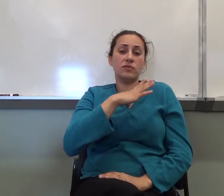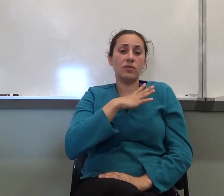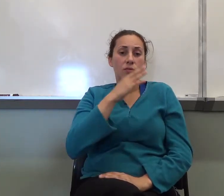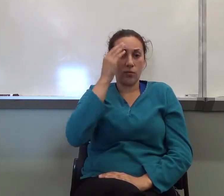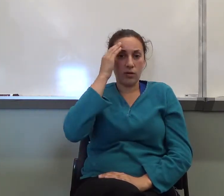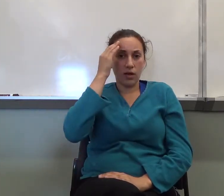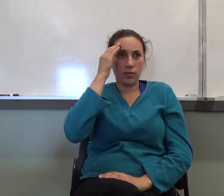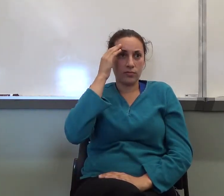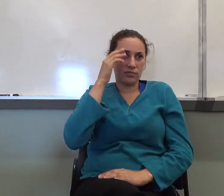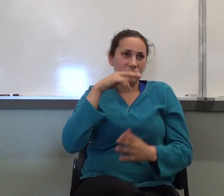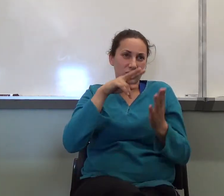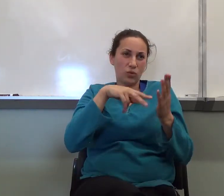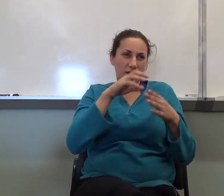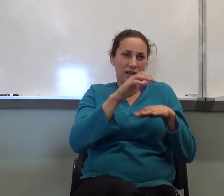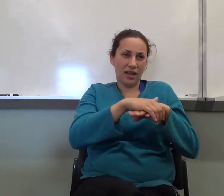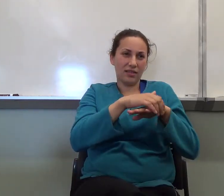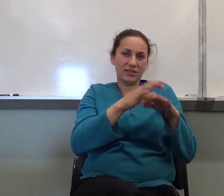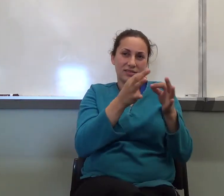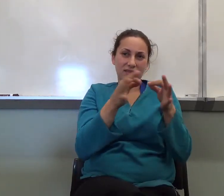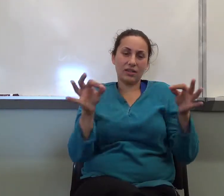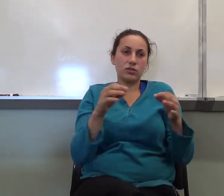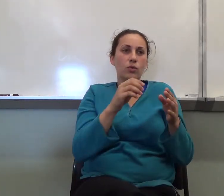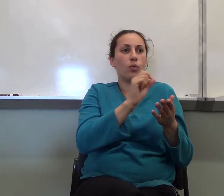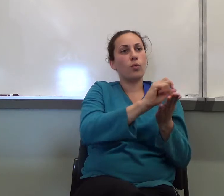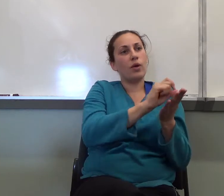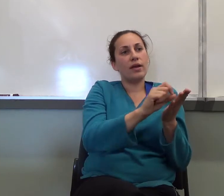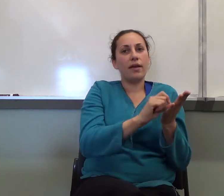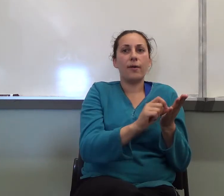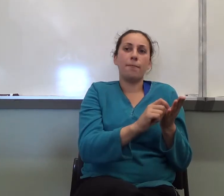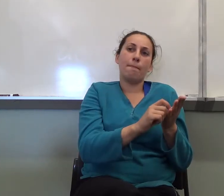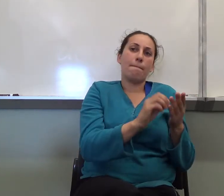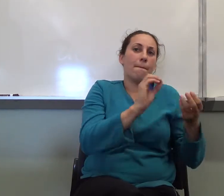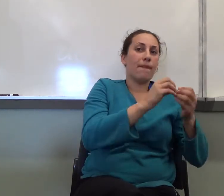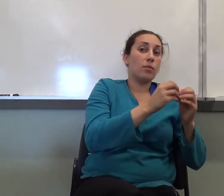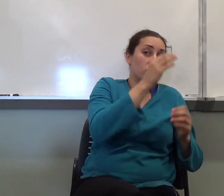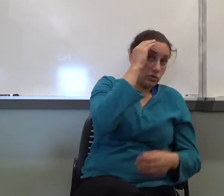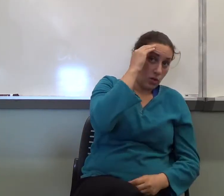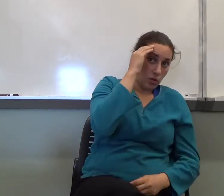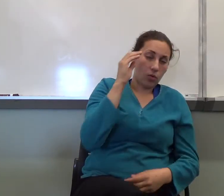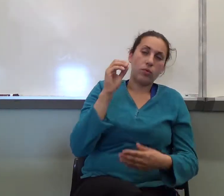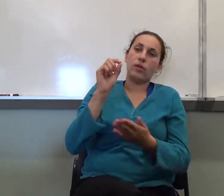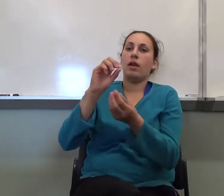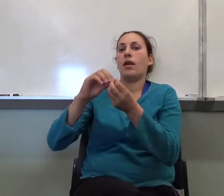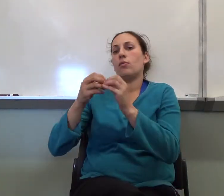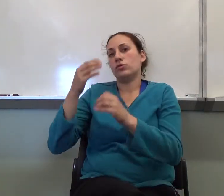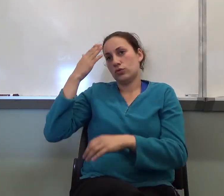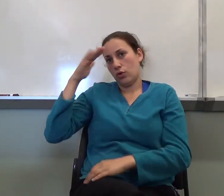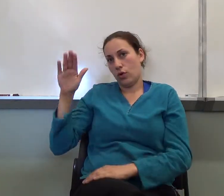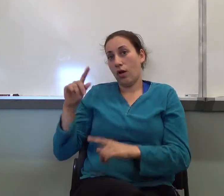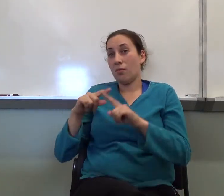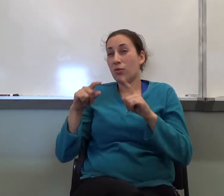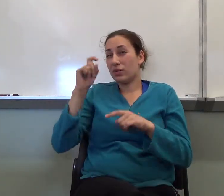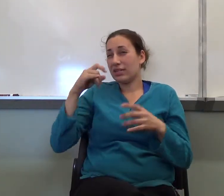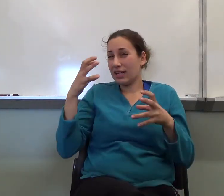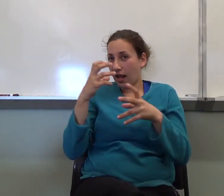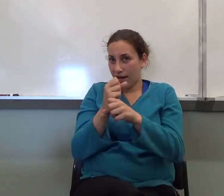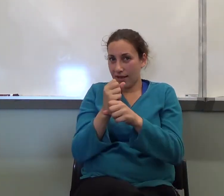them several times and write down the knowns and the unknowns and so forth. But we're going to have to condense this a little bit to get it in better